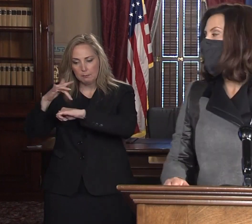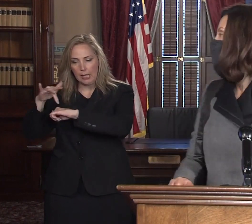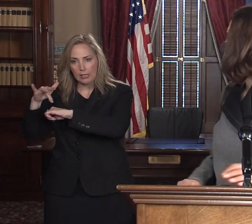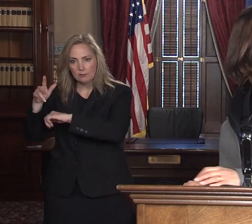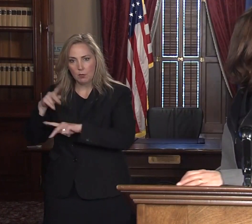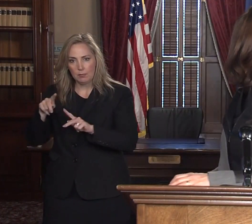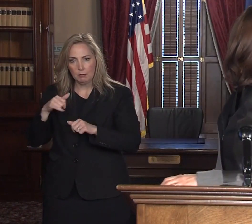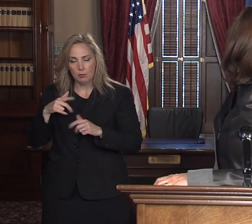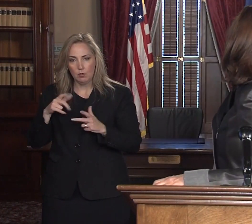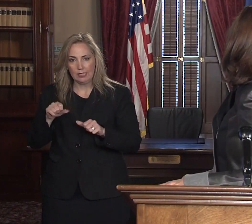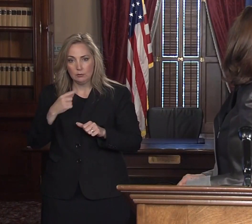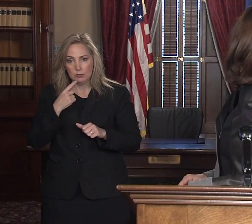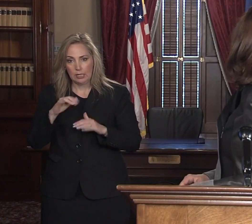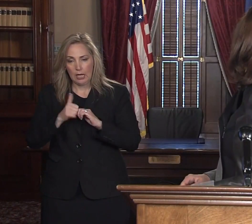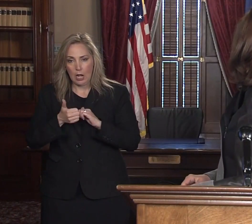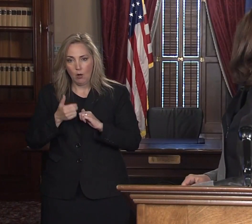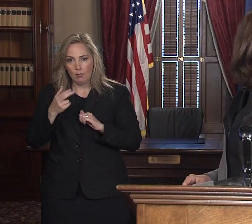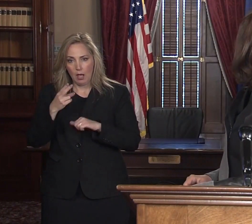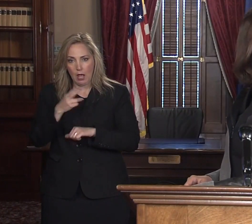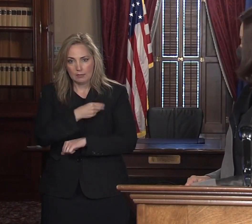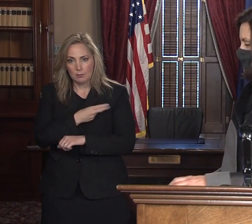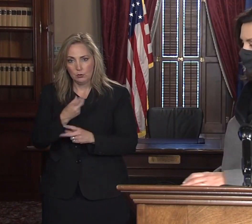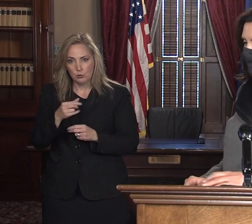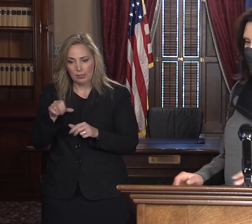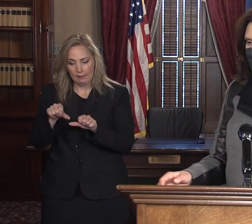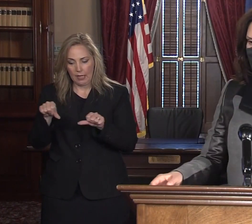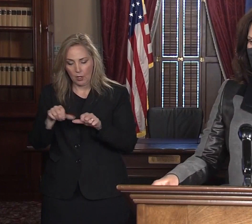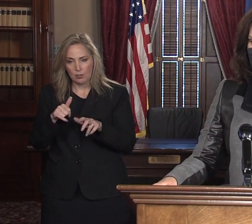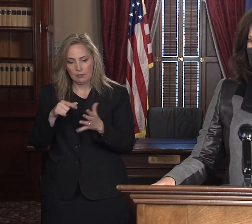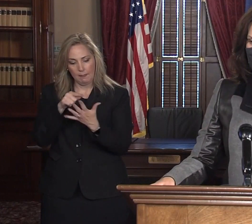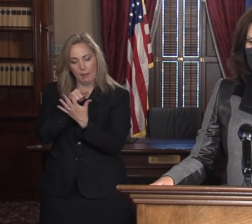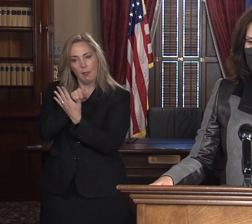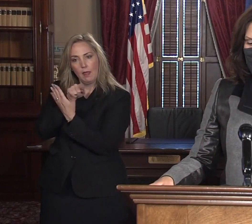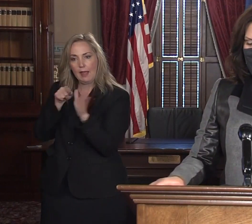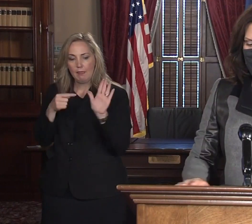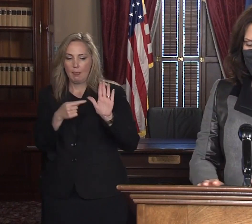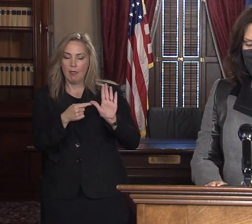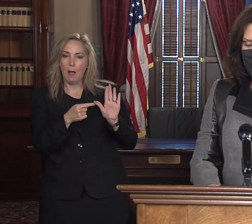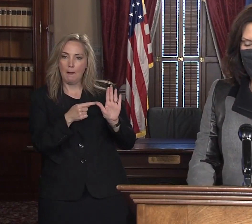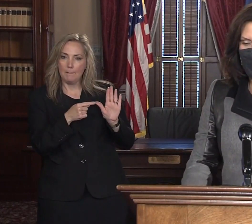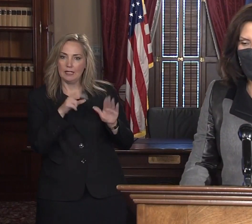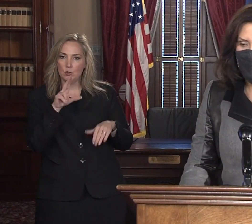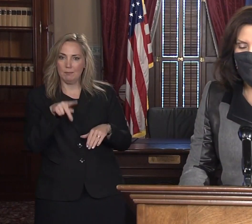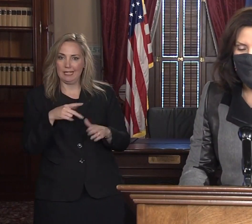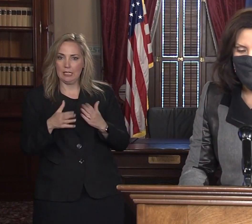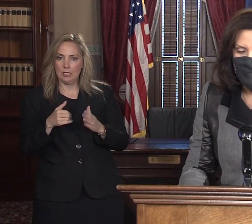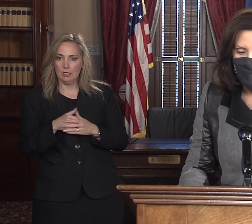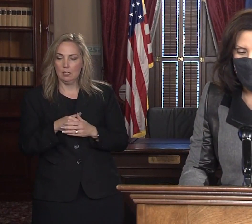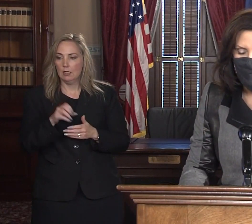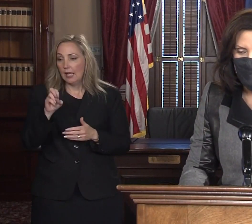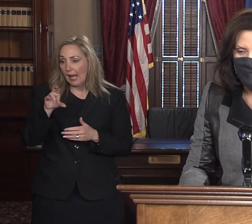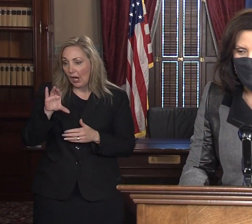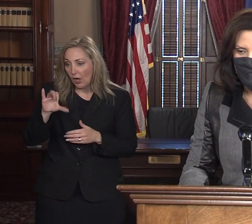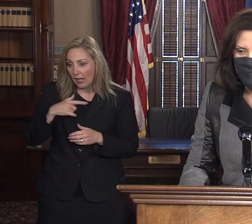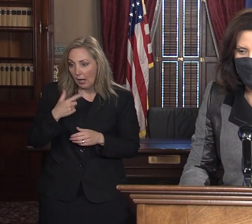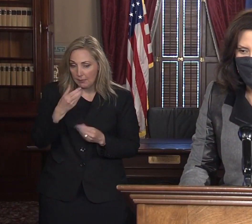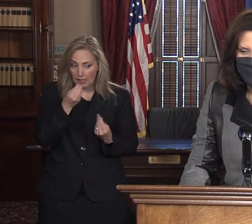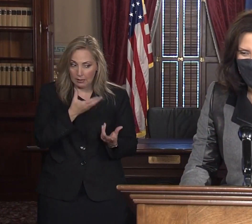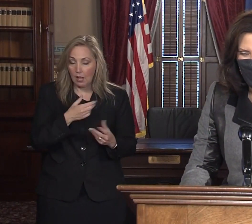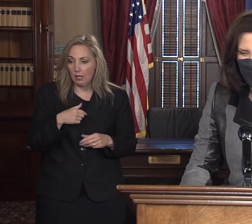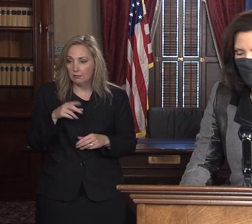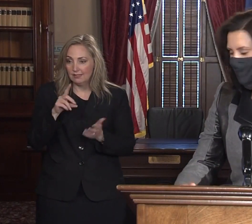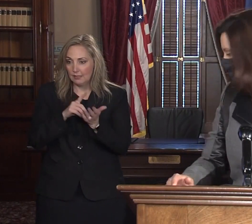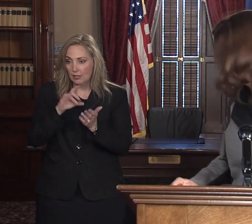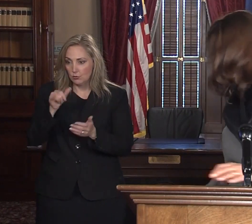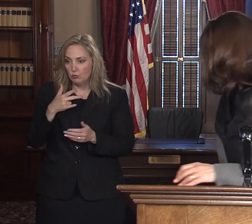update on how hospitals are doing in areas like the Thumb and the UP and other places. Eric, I'm going to step away and let Dr. J